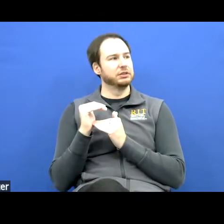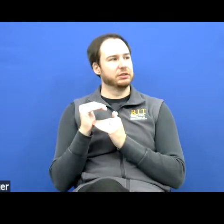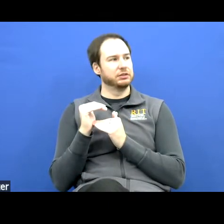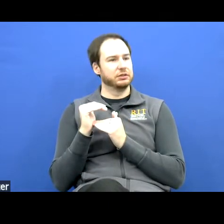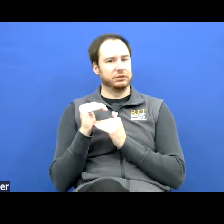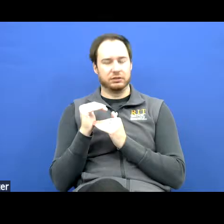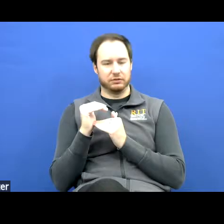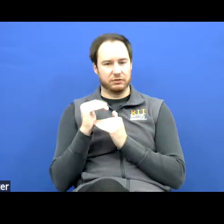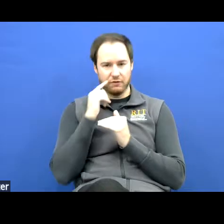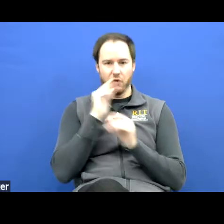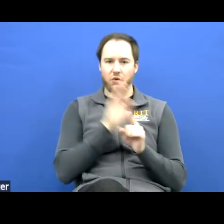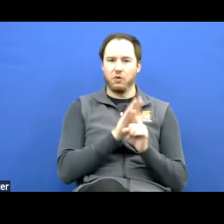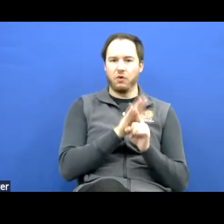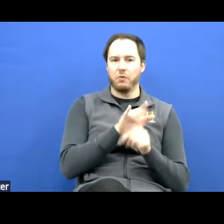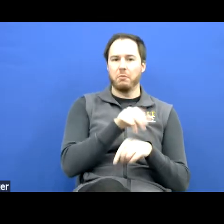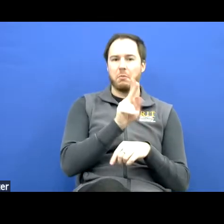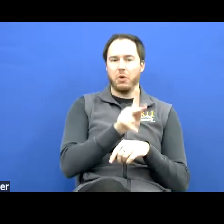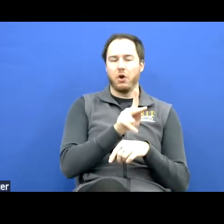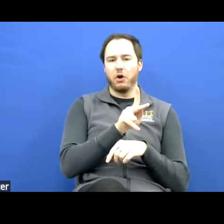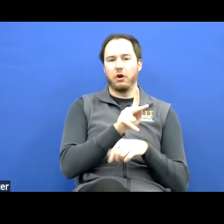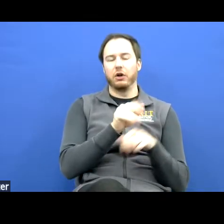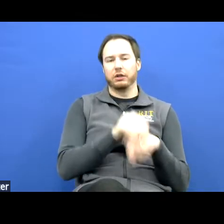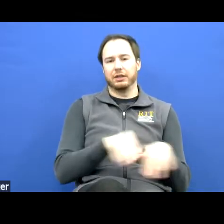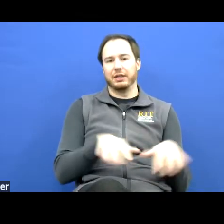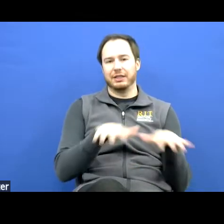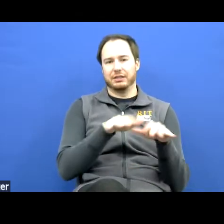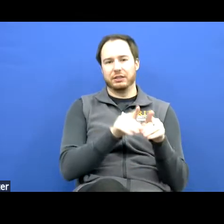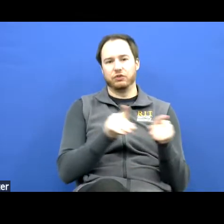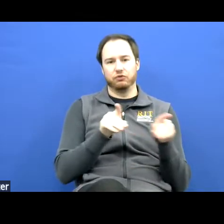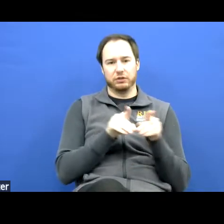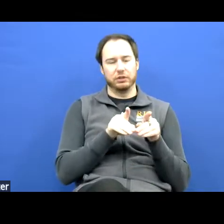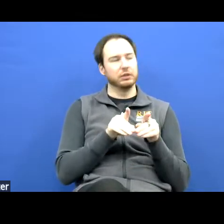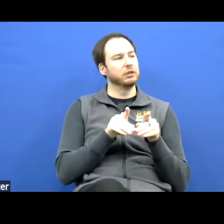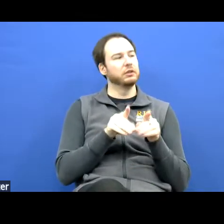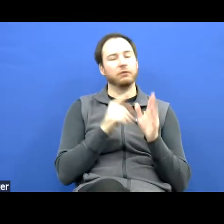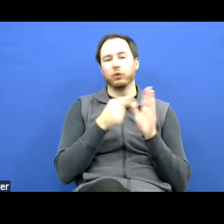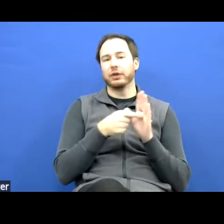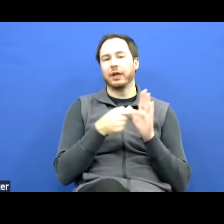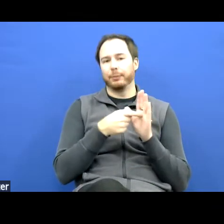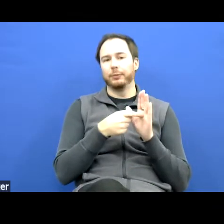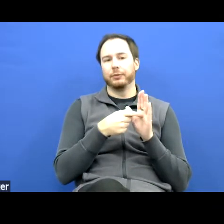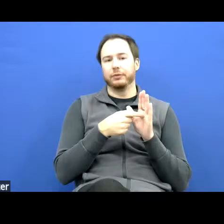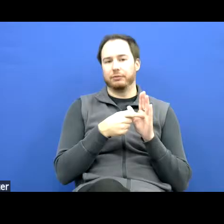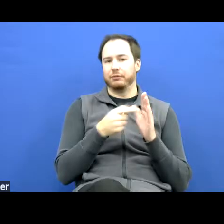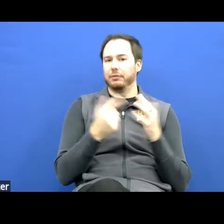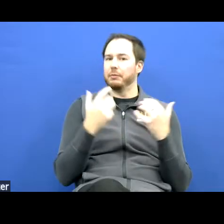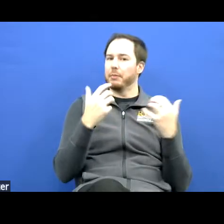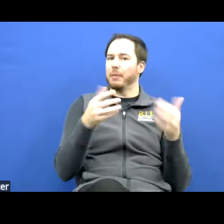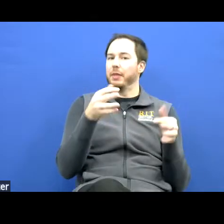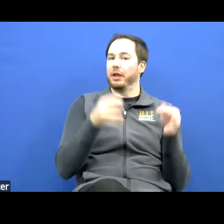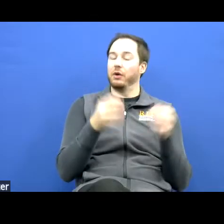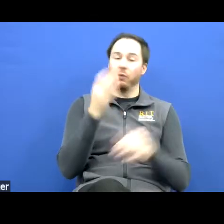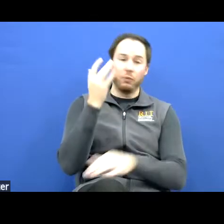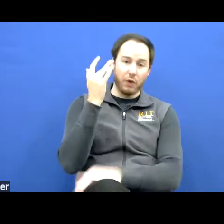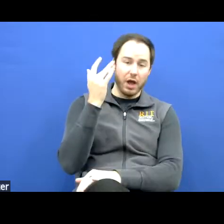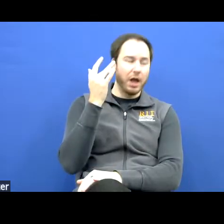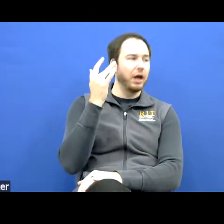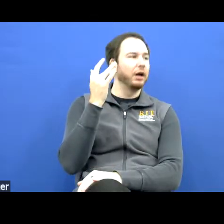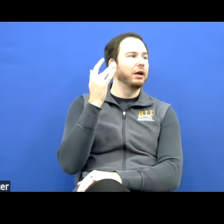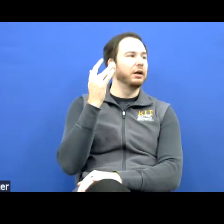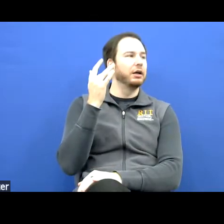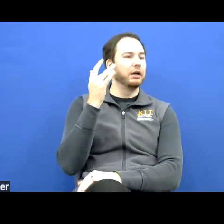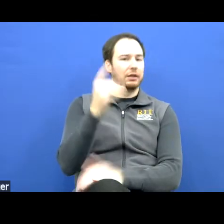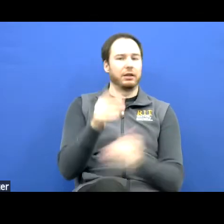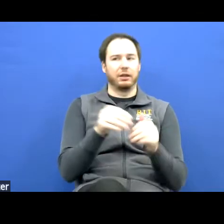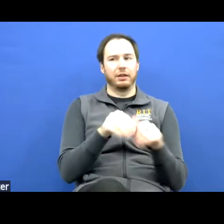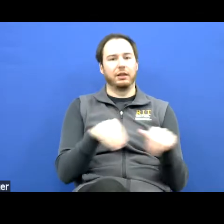even with parkland districts. So one of which is we're having this public hearing because the